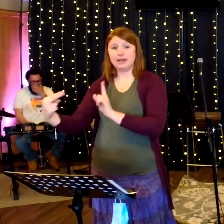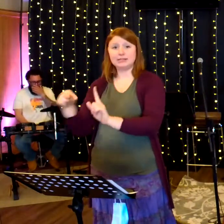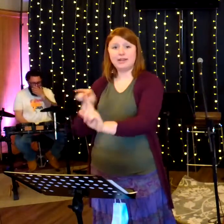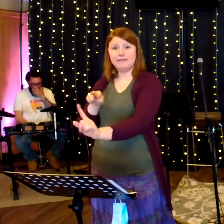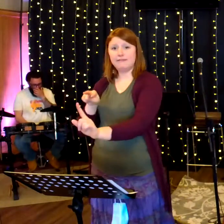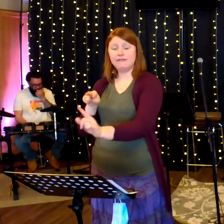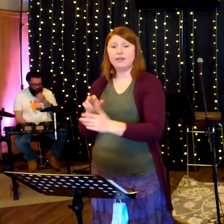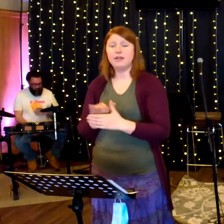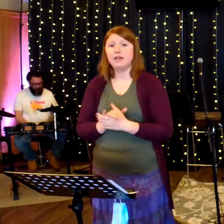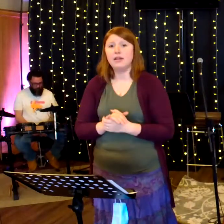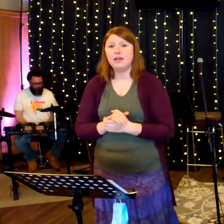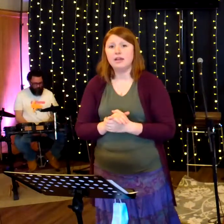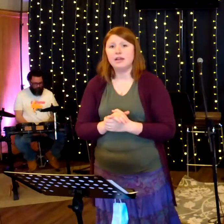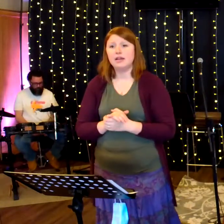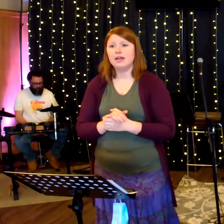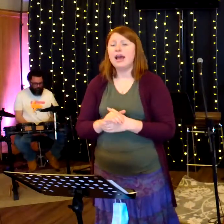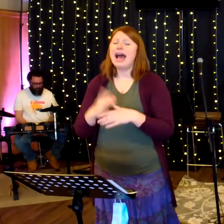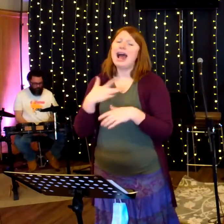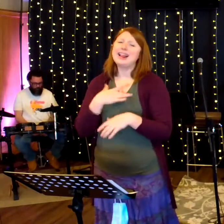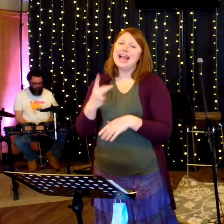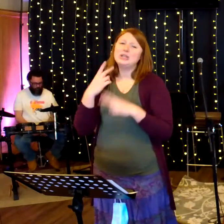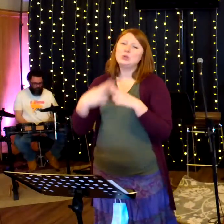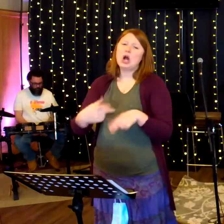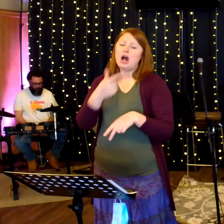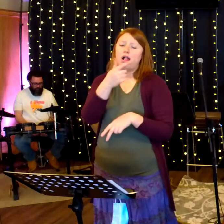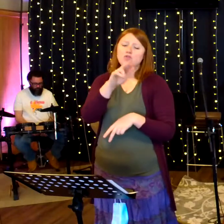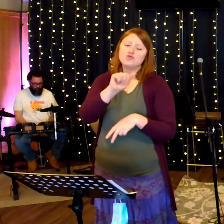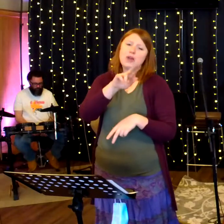one grace upon grace.